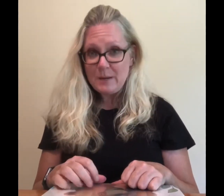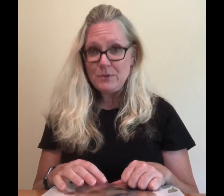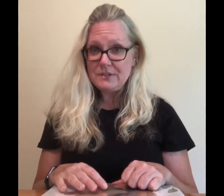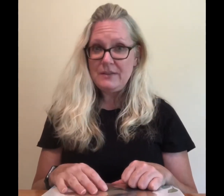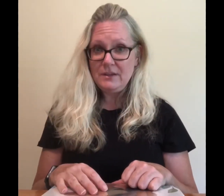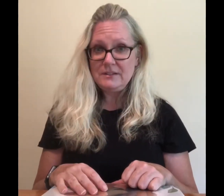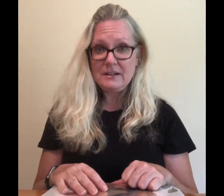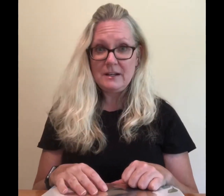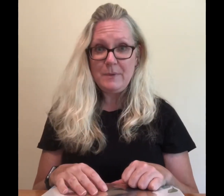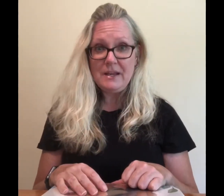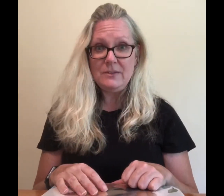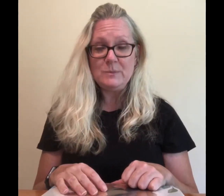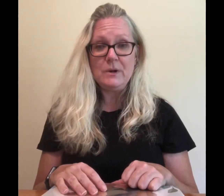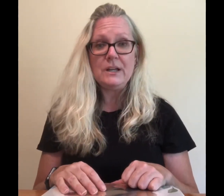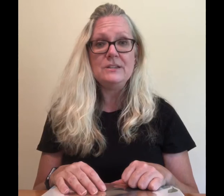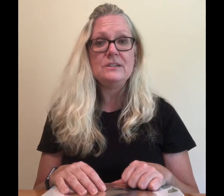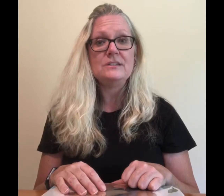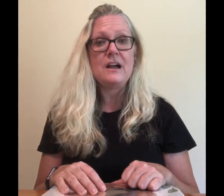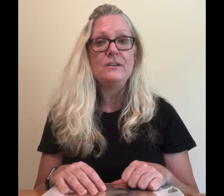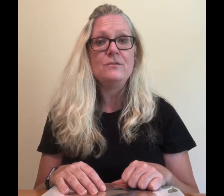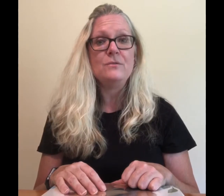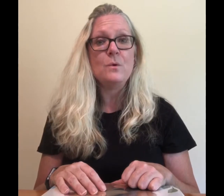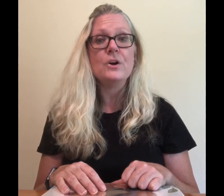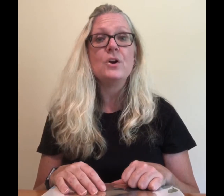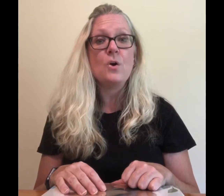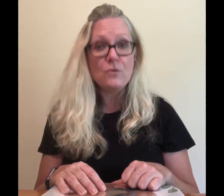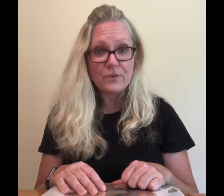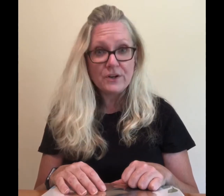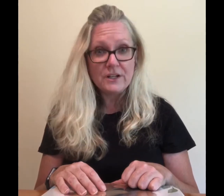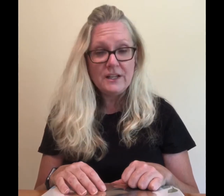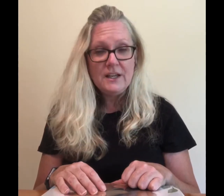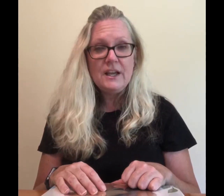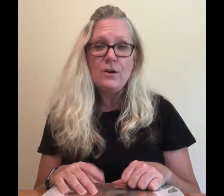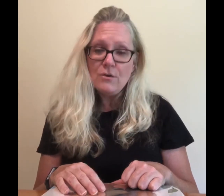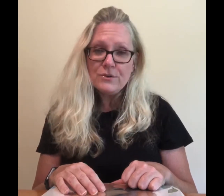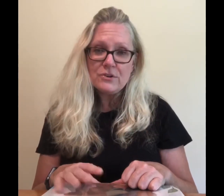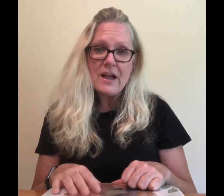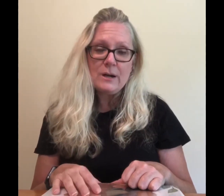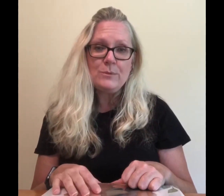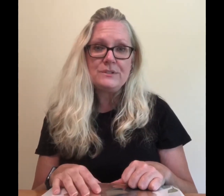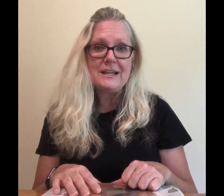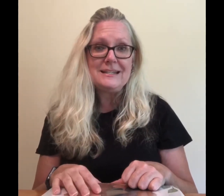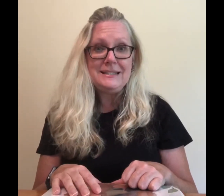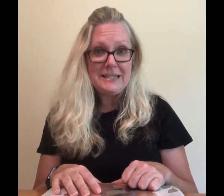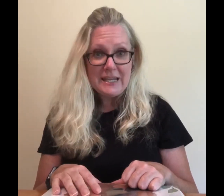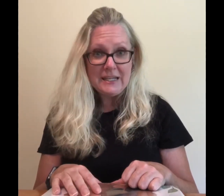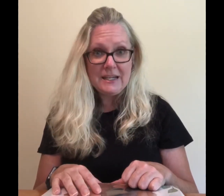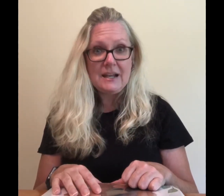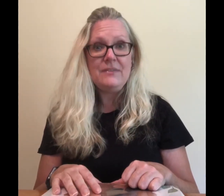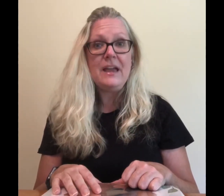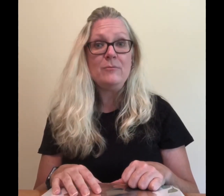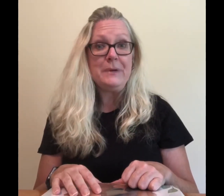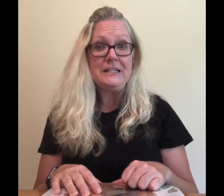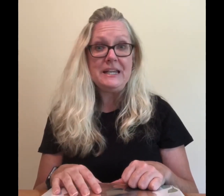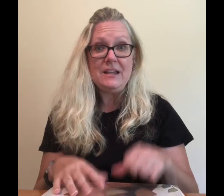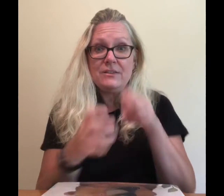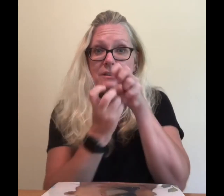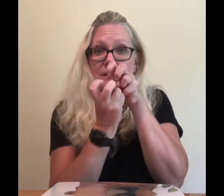sign that's going to be in this book is the sign for gopher. And gophers are animals that dig and they have big teeth. So we're